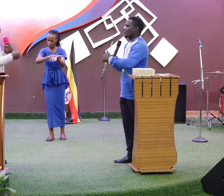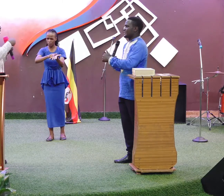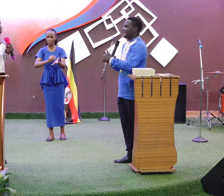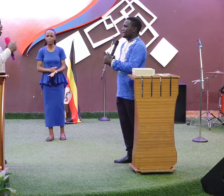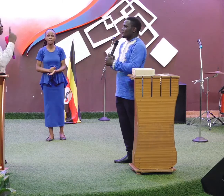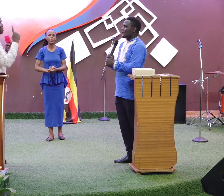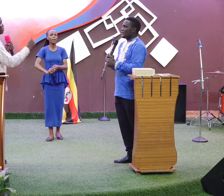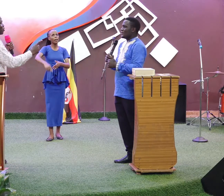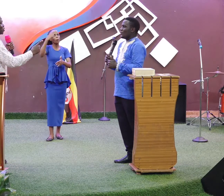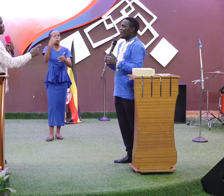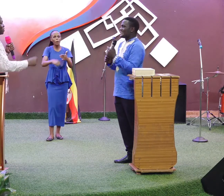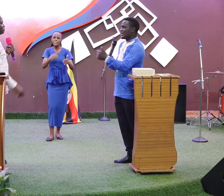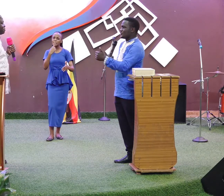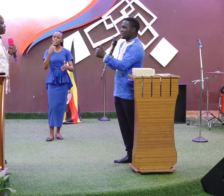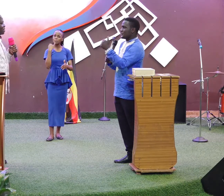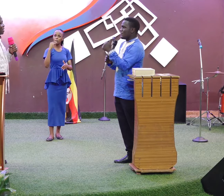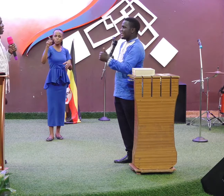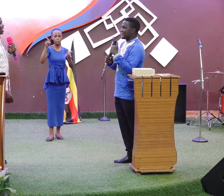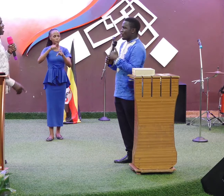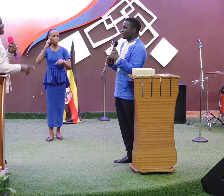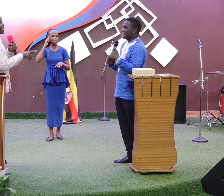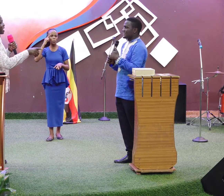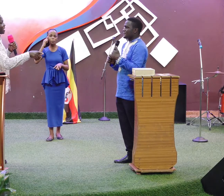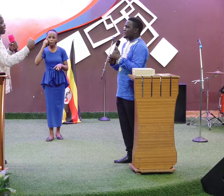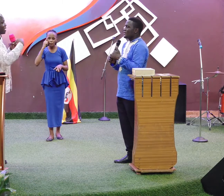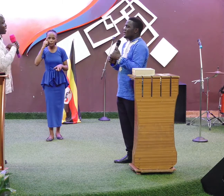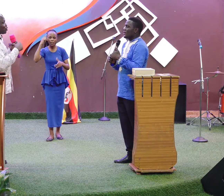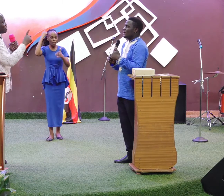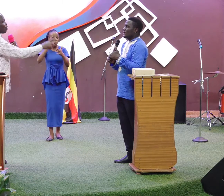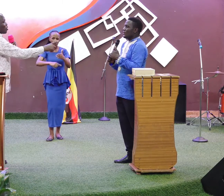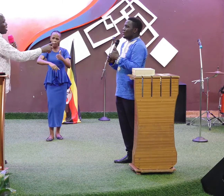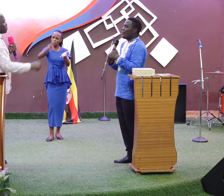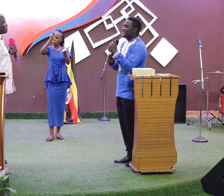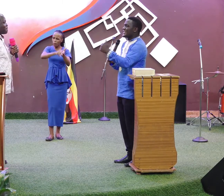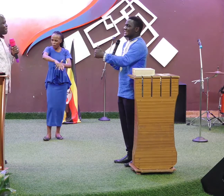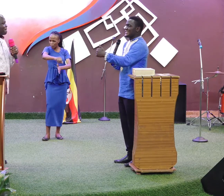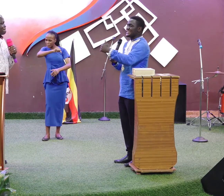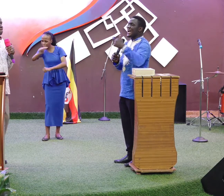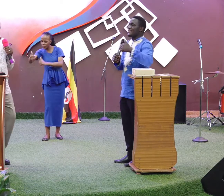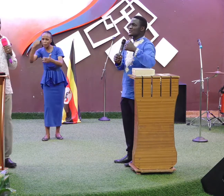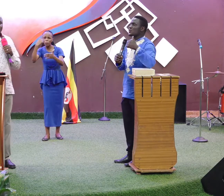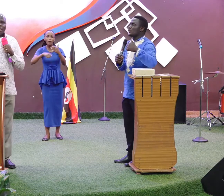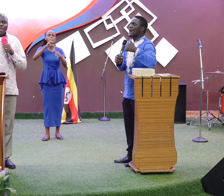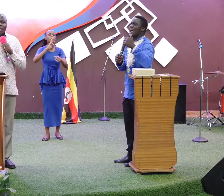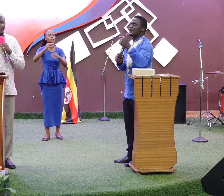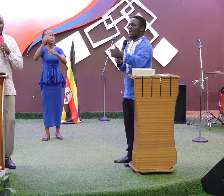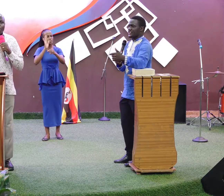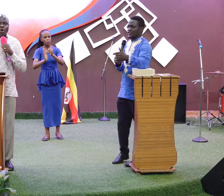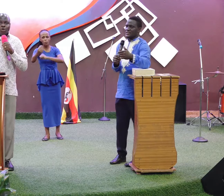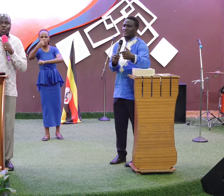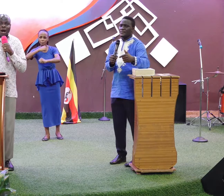and thoughts. What tells you is your mind and thoughts. What ascertains others who you